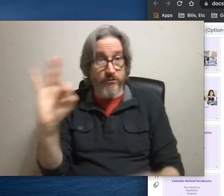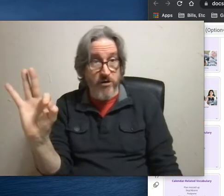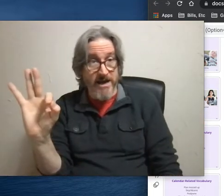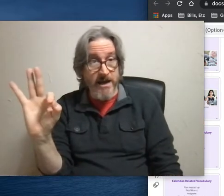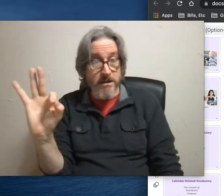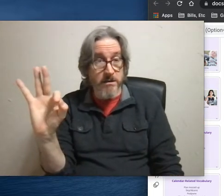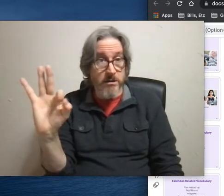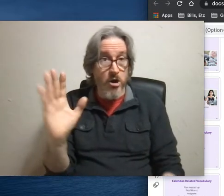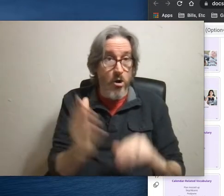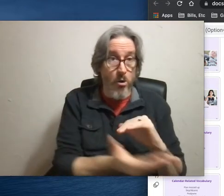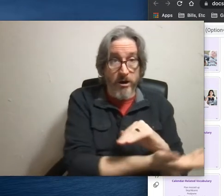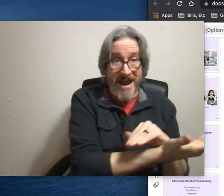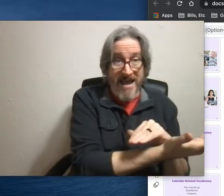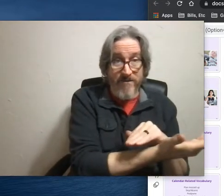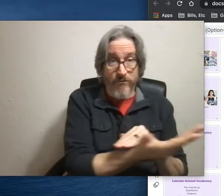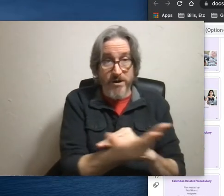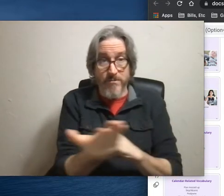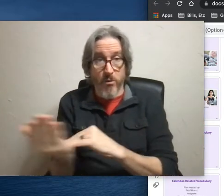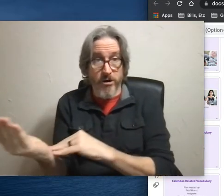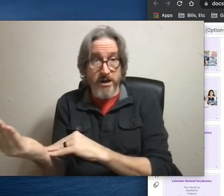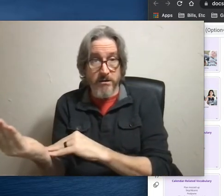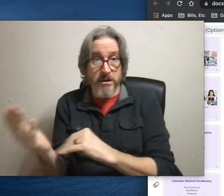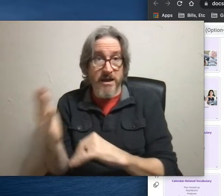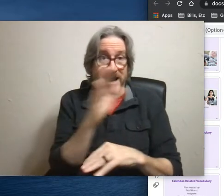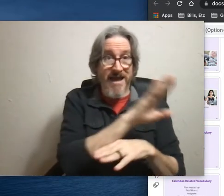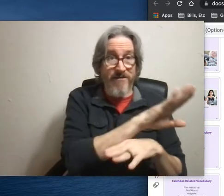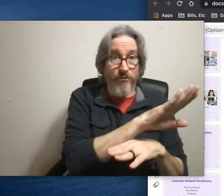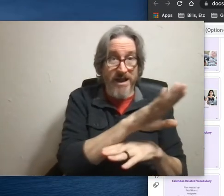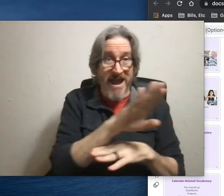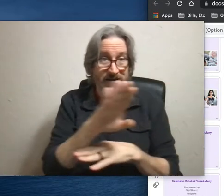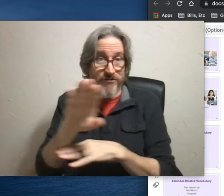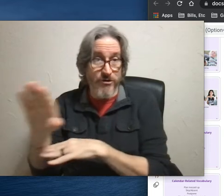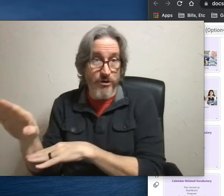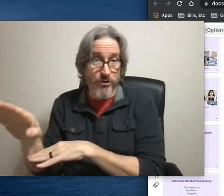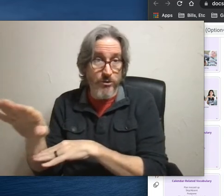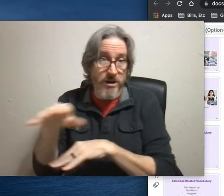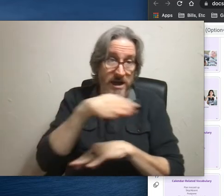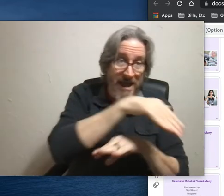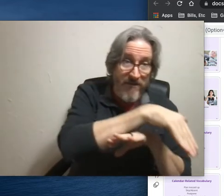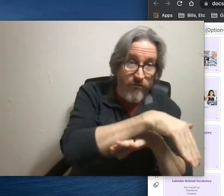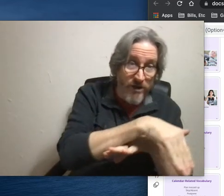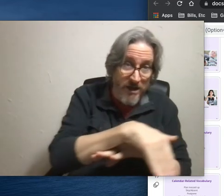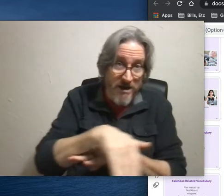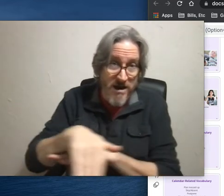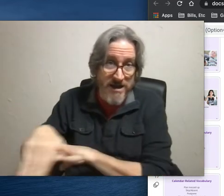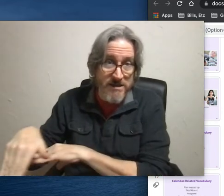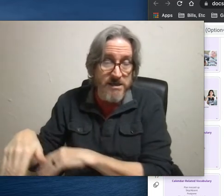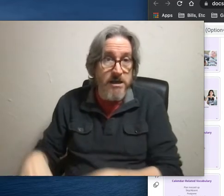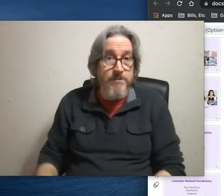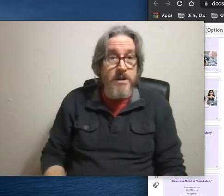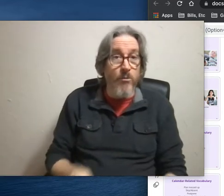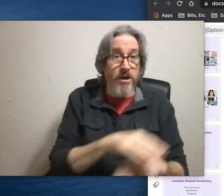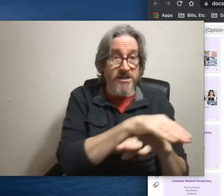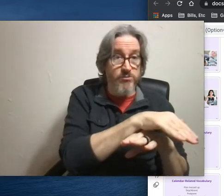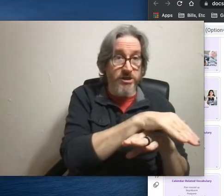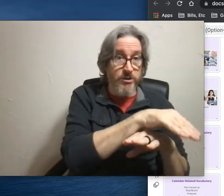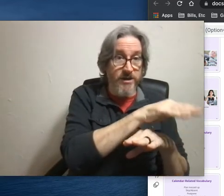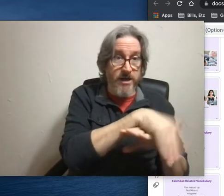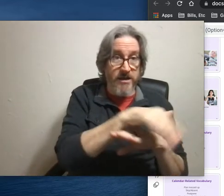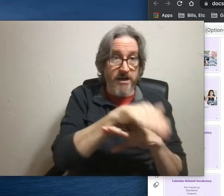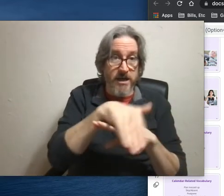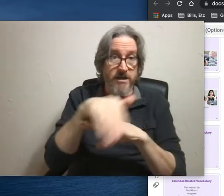to Friday, or every morning, every afternoon, every night. Well, it's